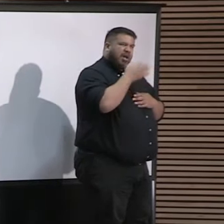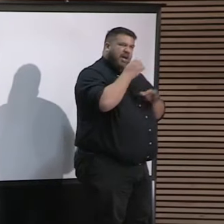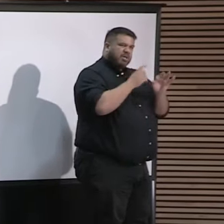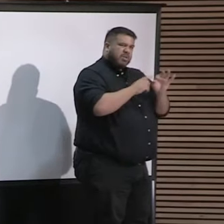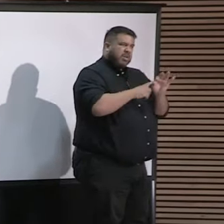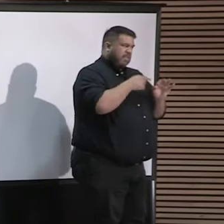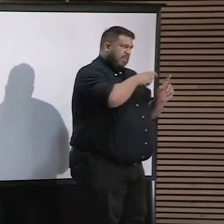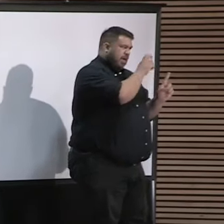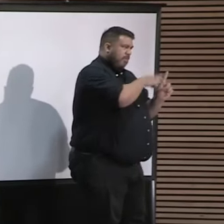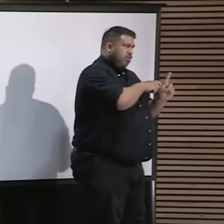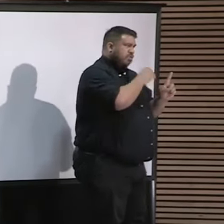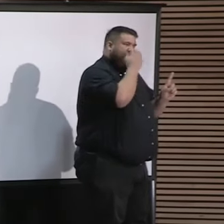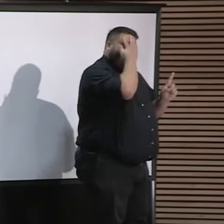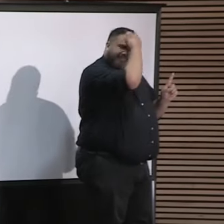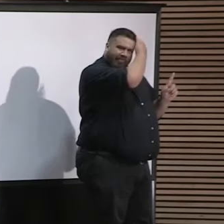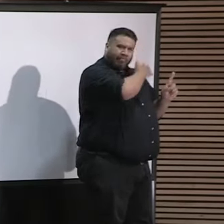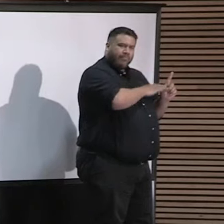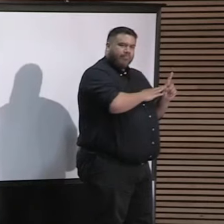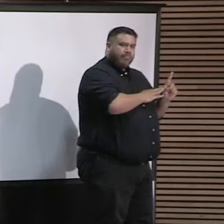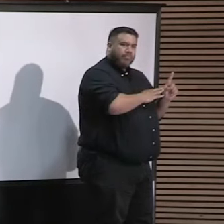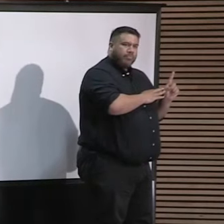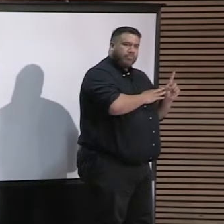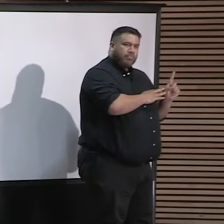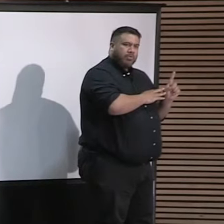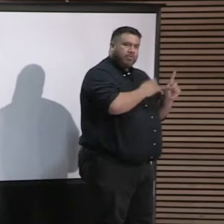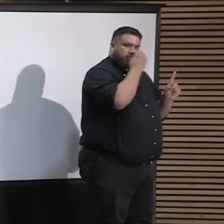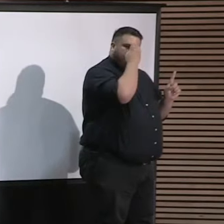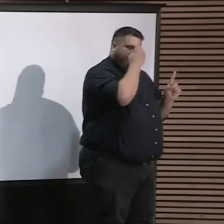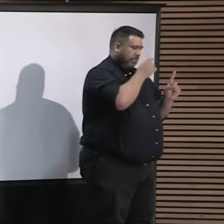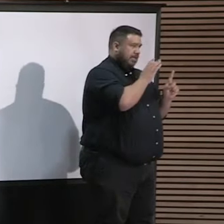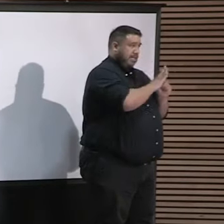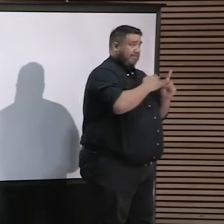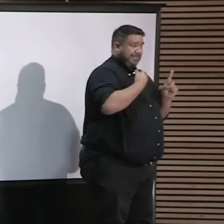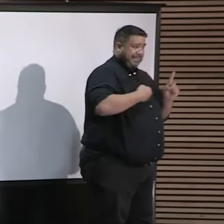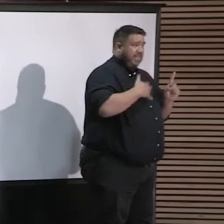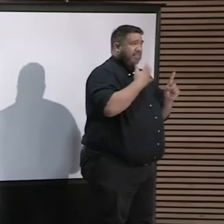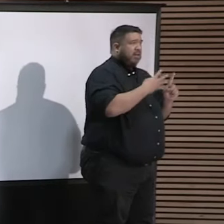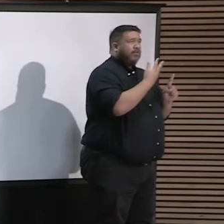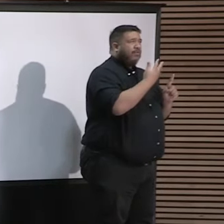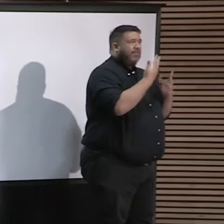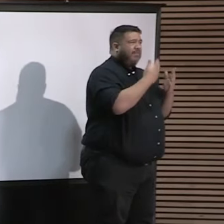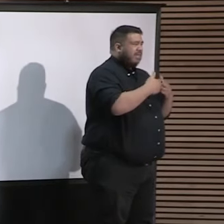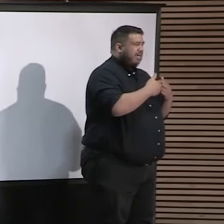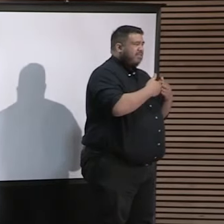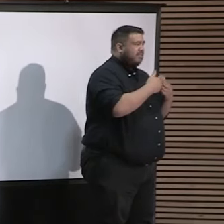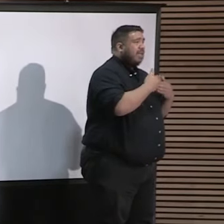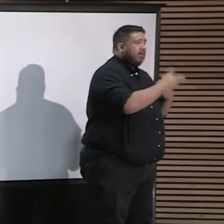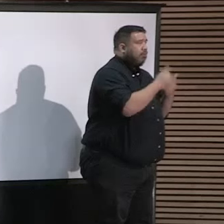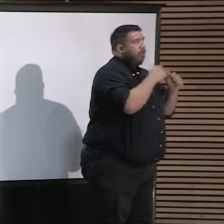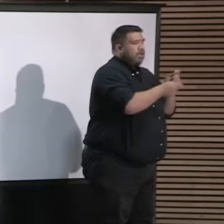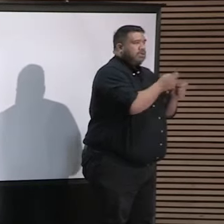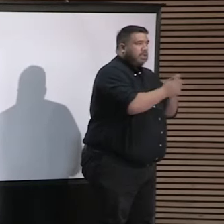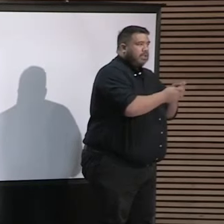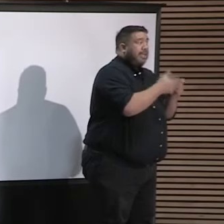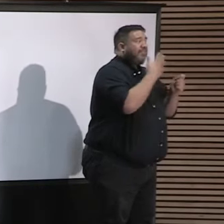tested for 3 or 4 days after the onset of symptoms, and weren't quarantined for 6 days after the